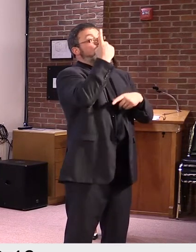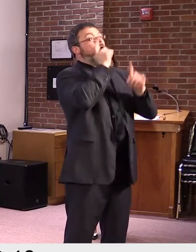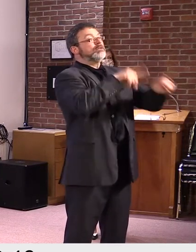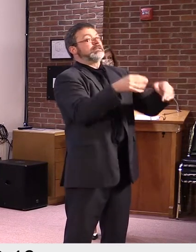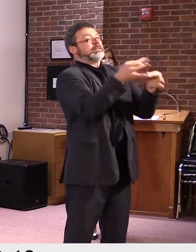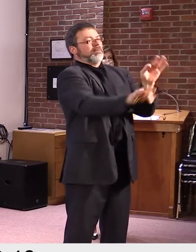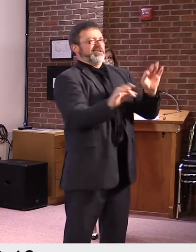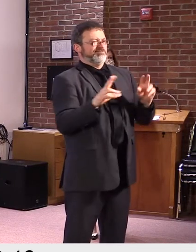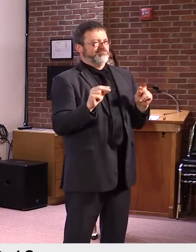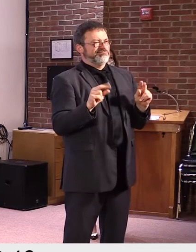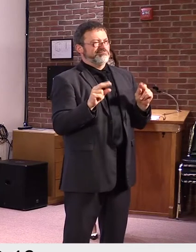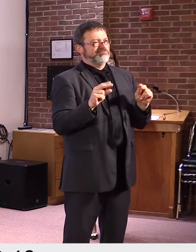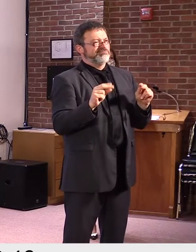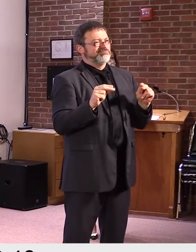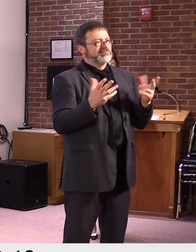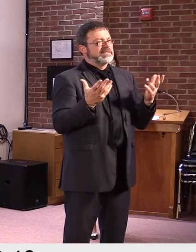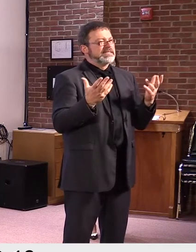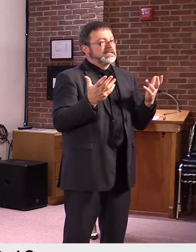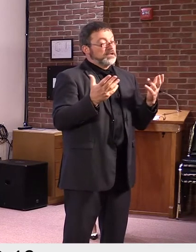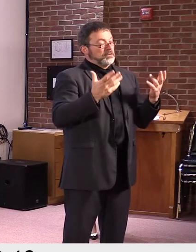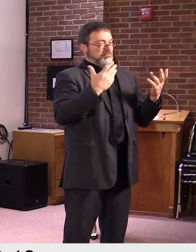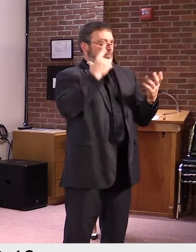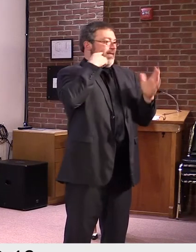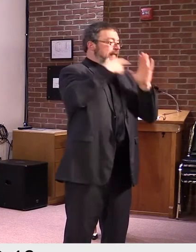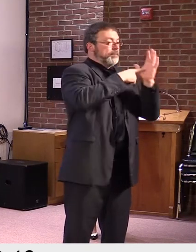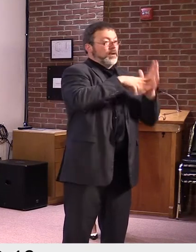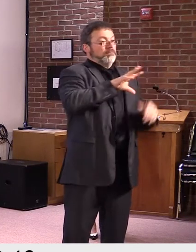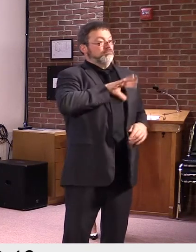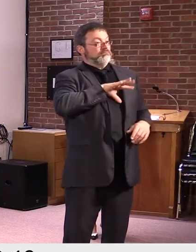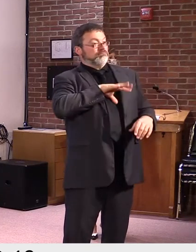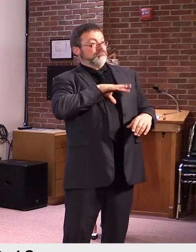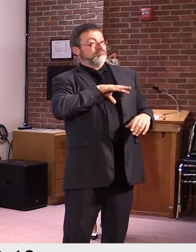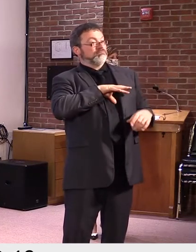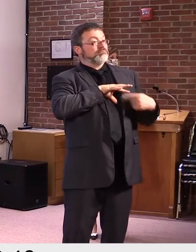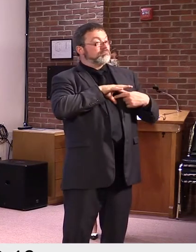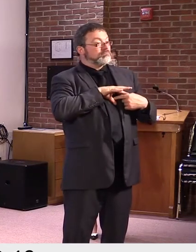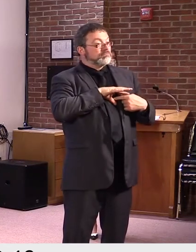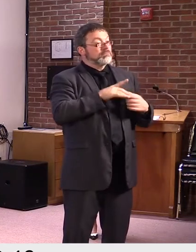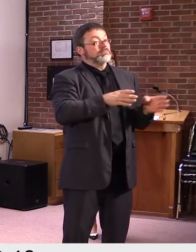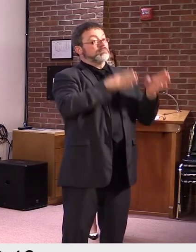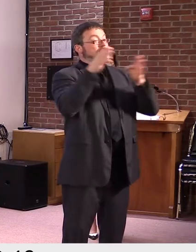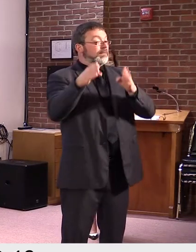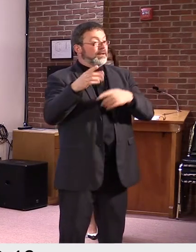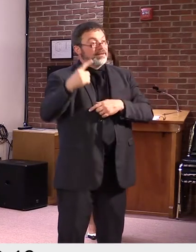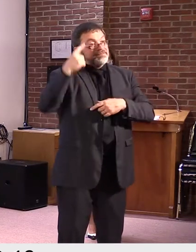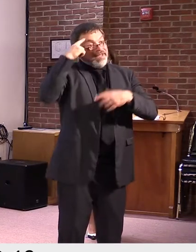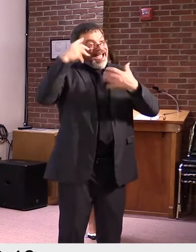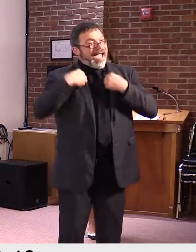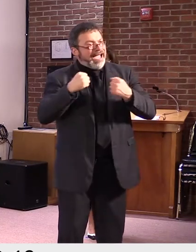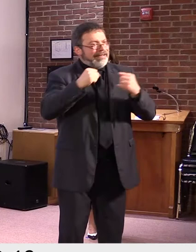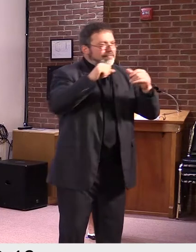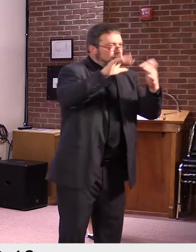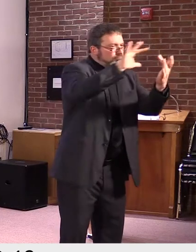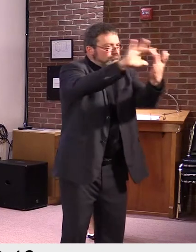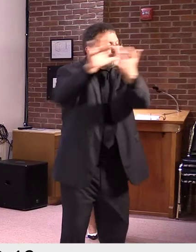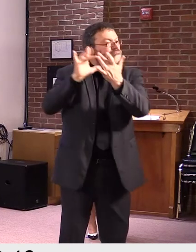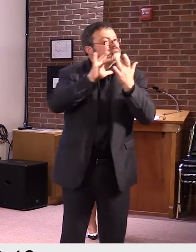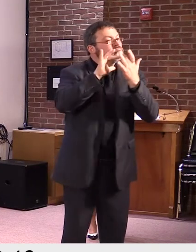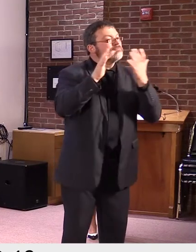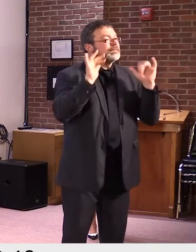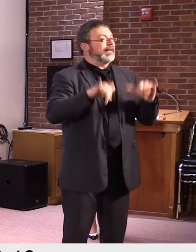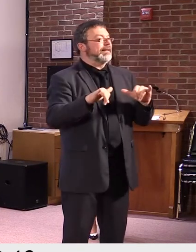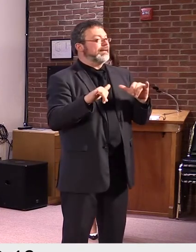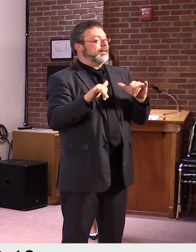everything from body cameras to policy to mental health outreach and social service provision together with